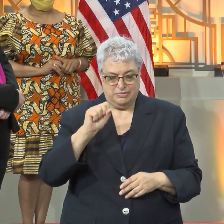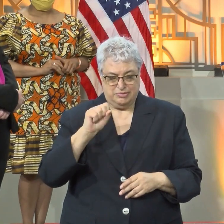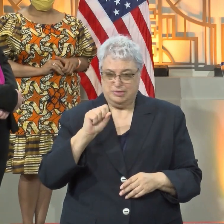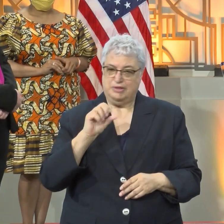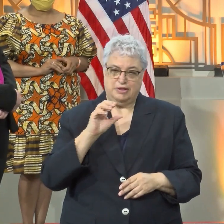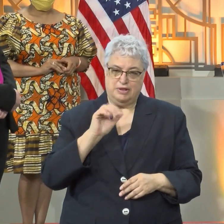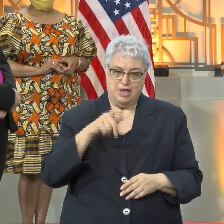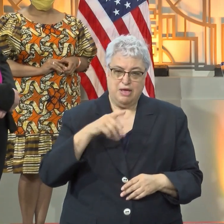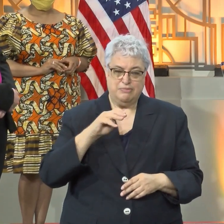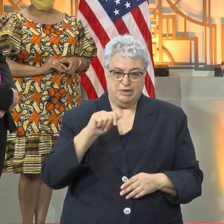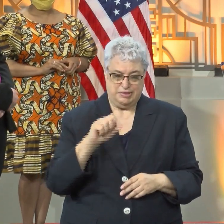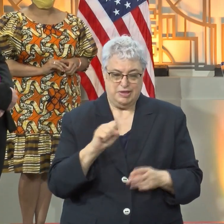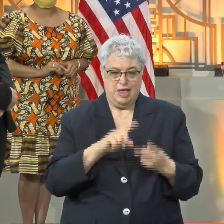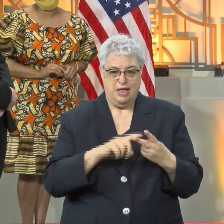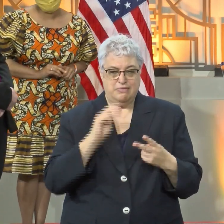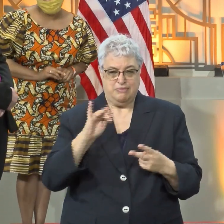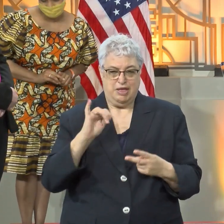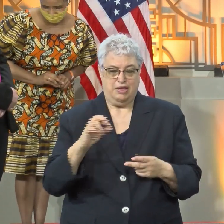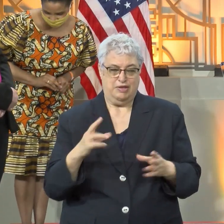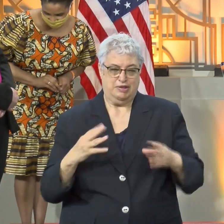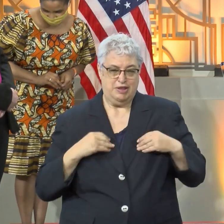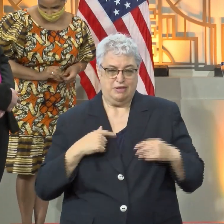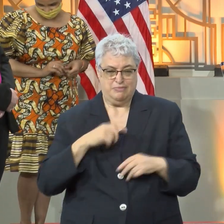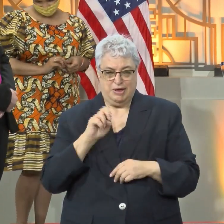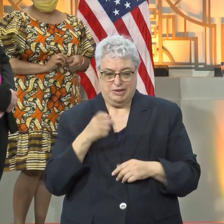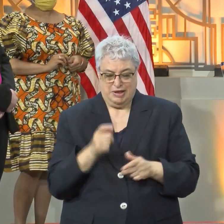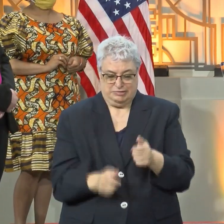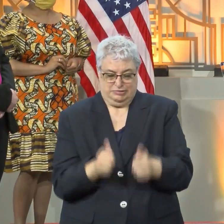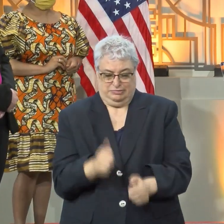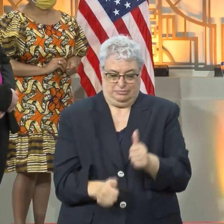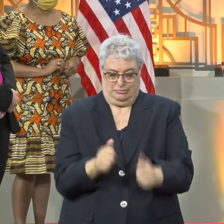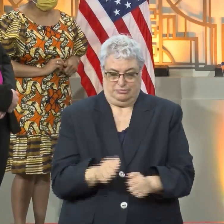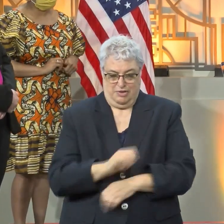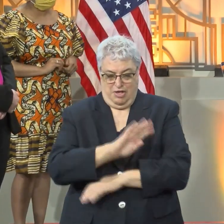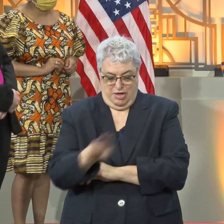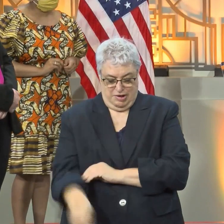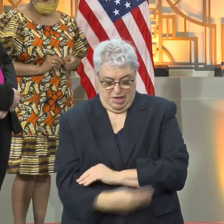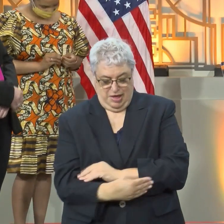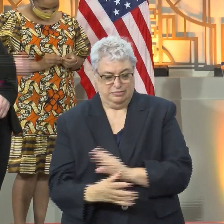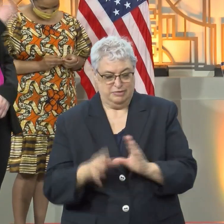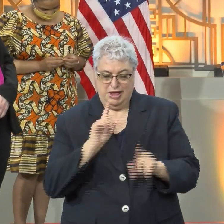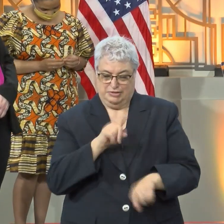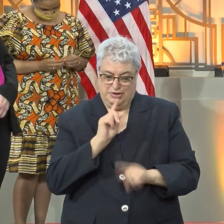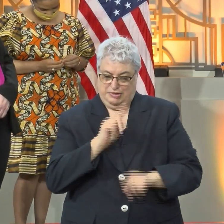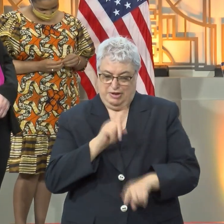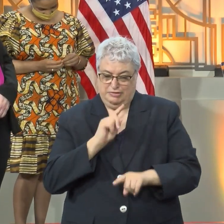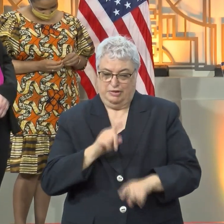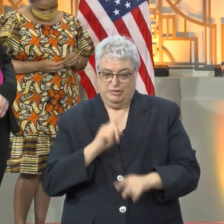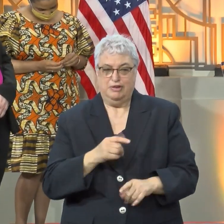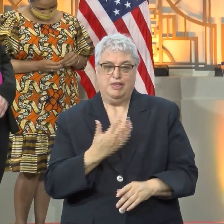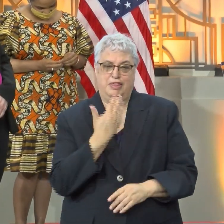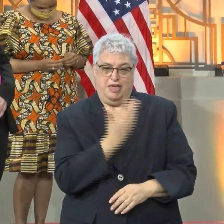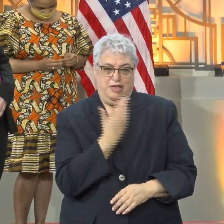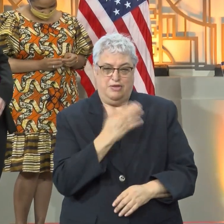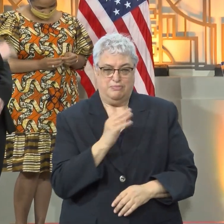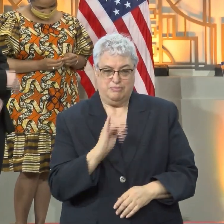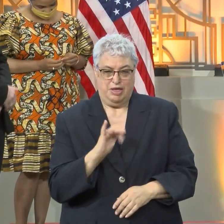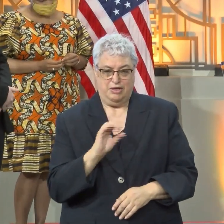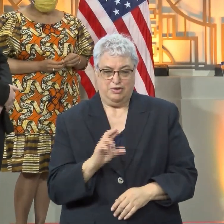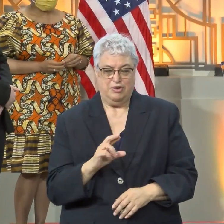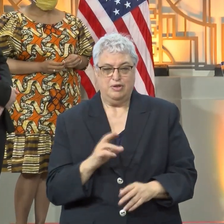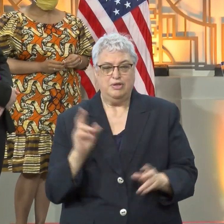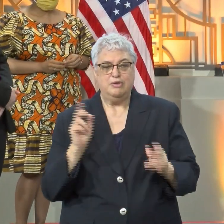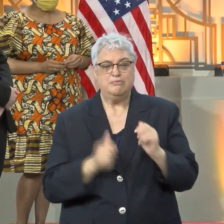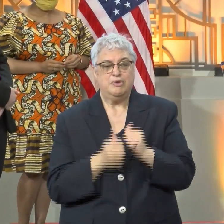so gracious. He takes my texts all time of the night, and I really appreciate it. But the most important thing is that the people